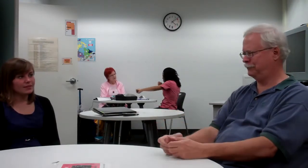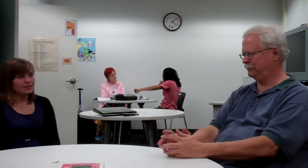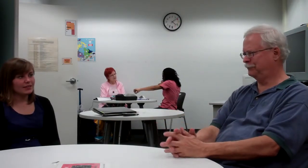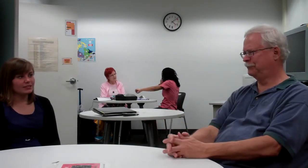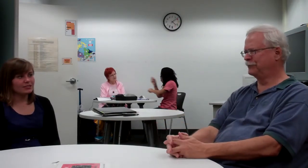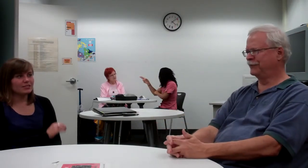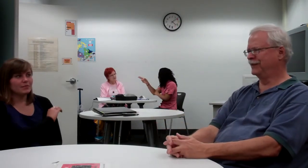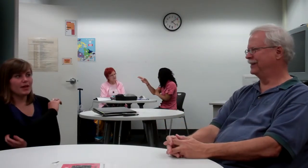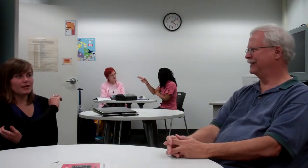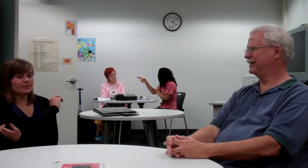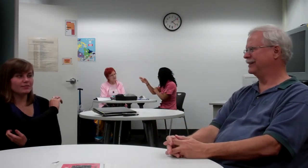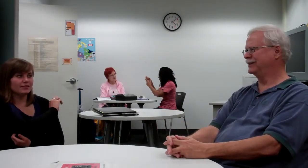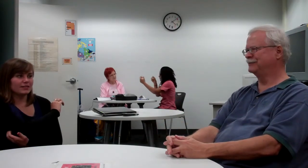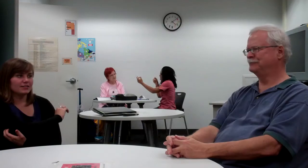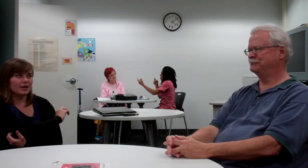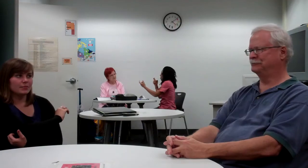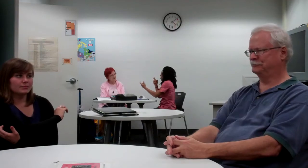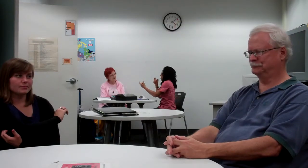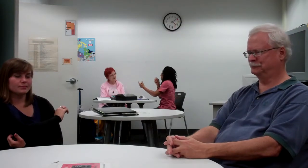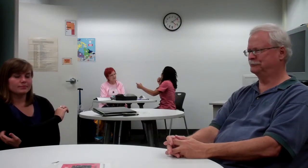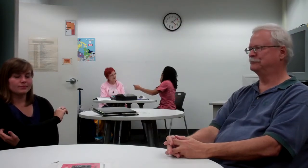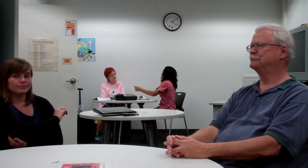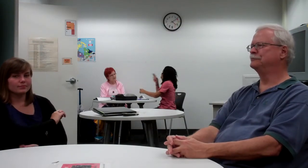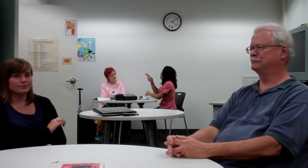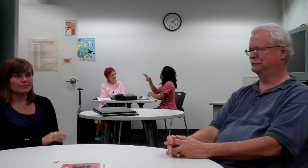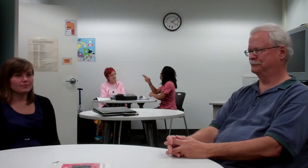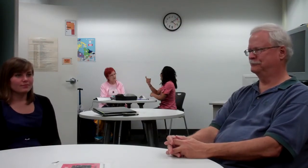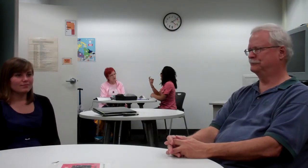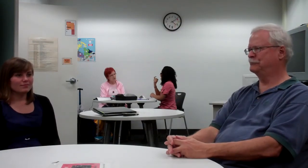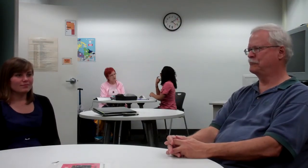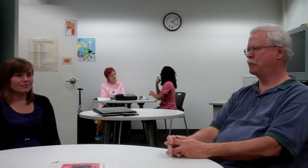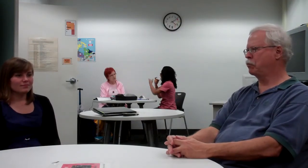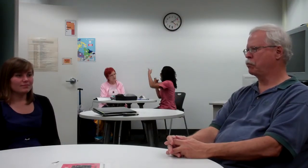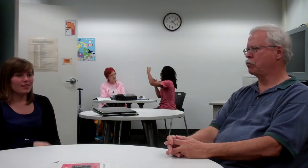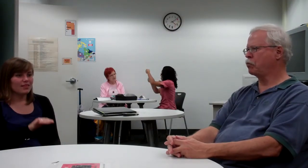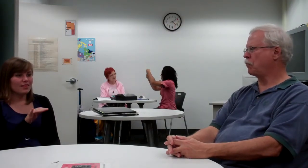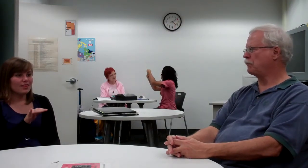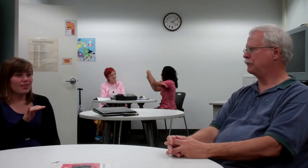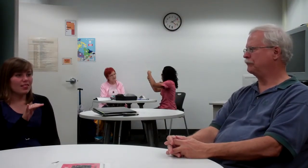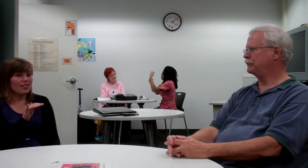They kind of just sit back and let things happen. And that's back to us not voting for new congressmen.